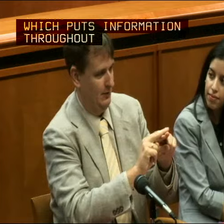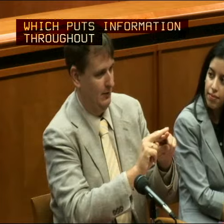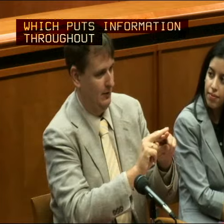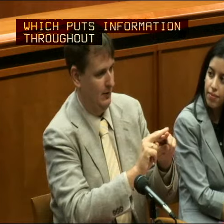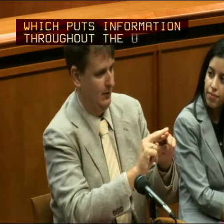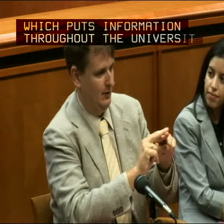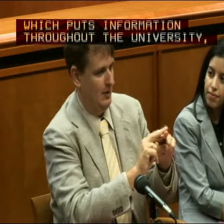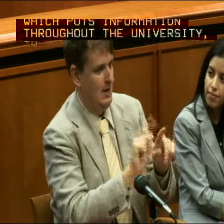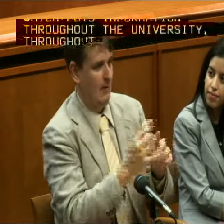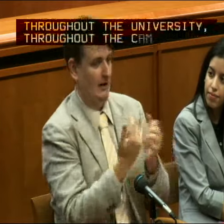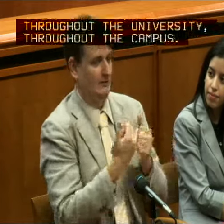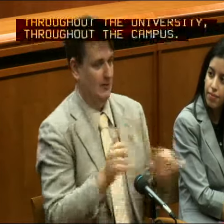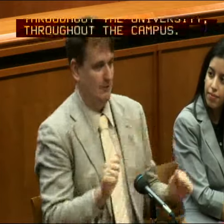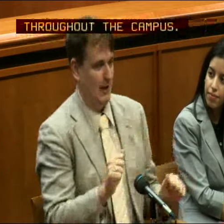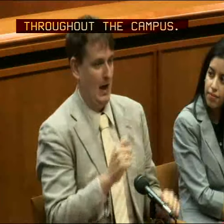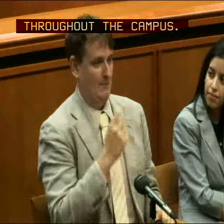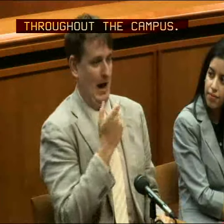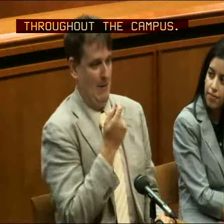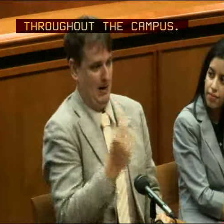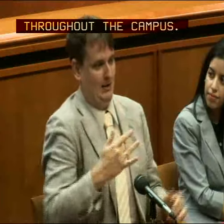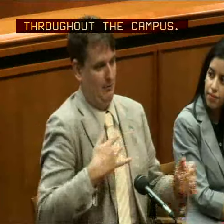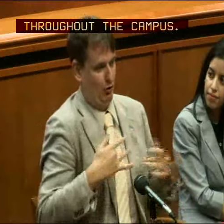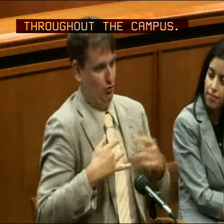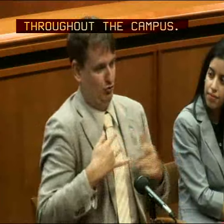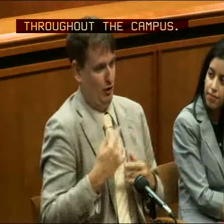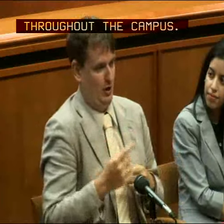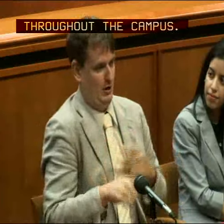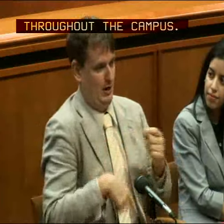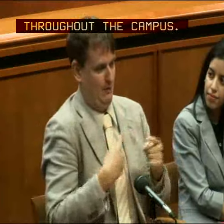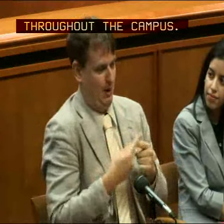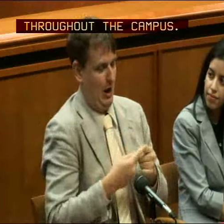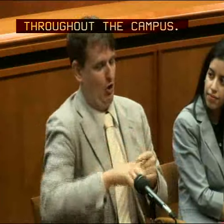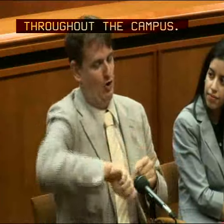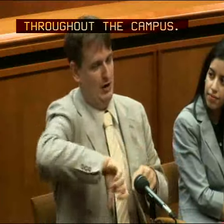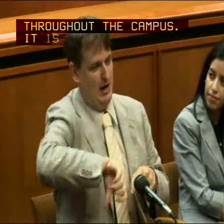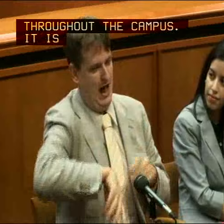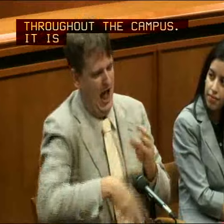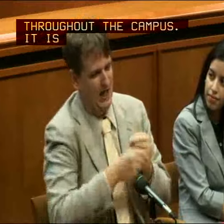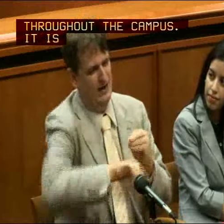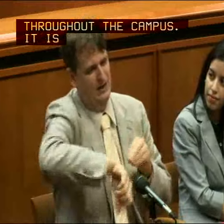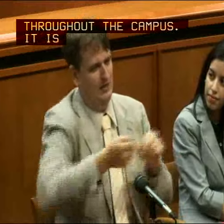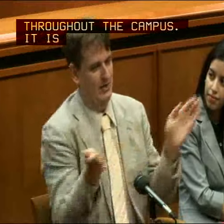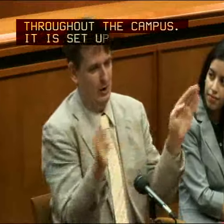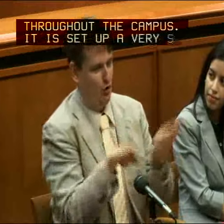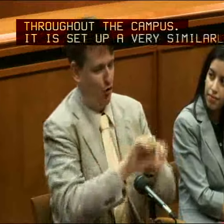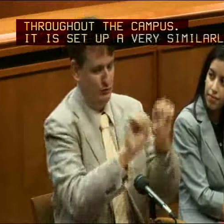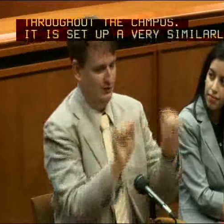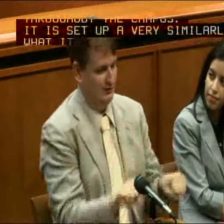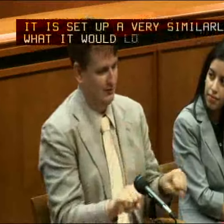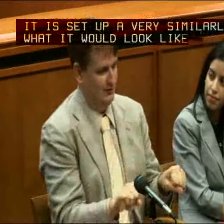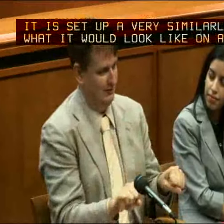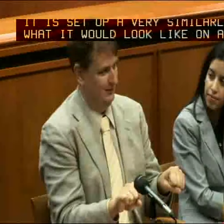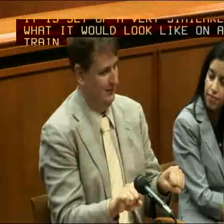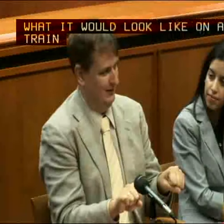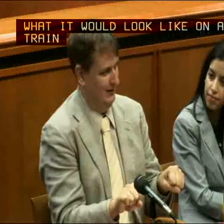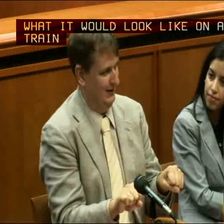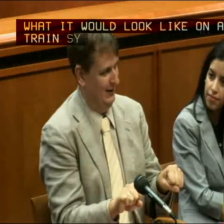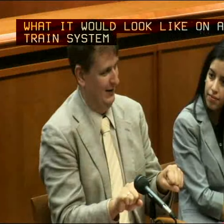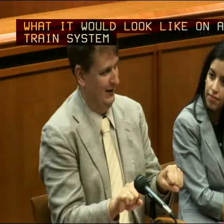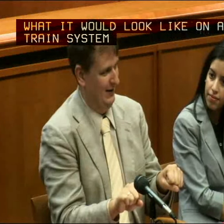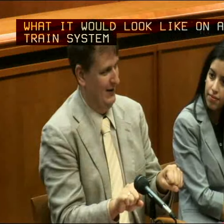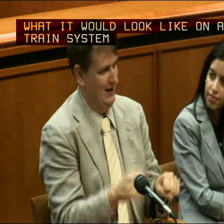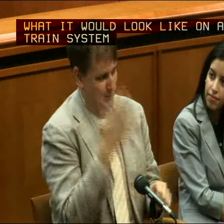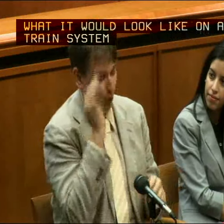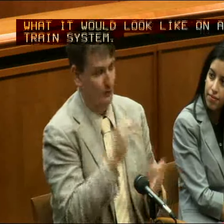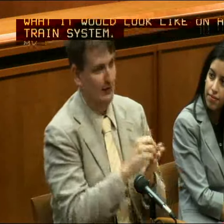similarly to what it would look like on a train system. My concern would be if you were to add yet